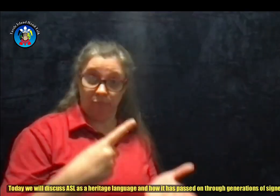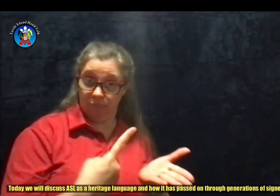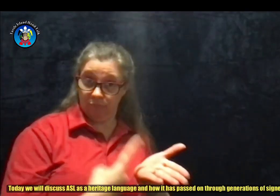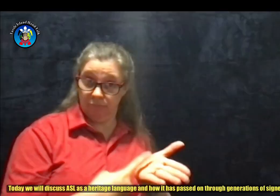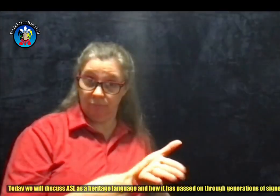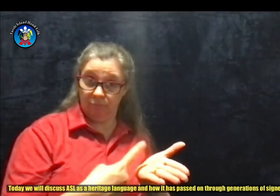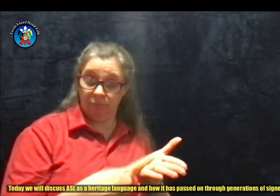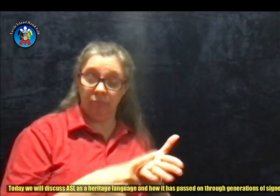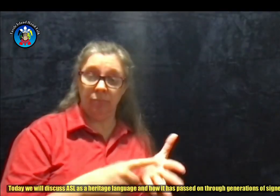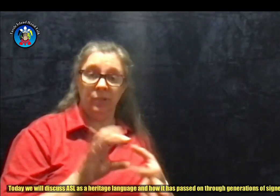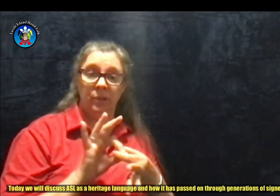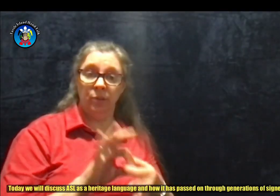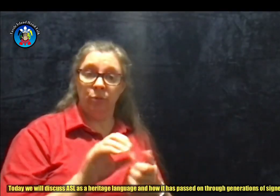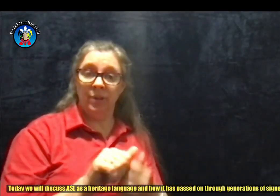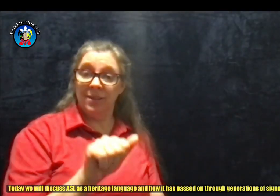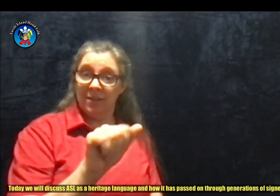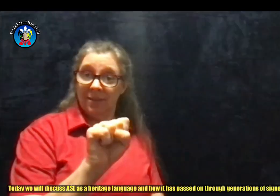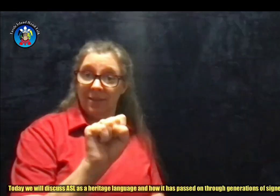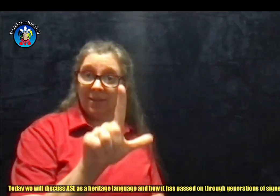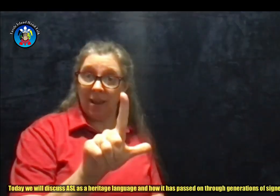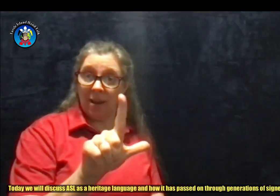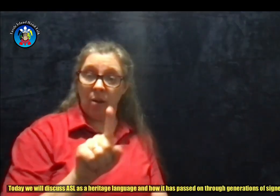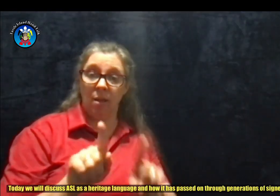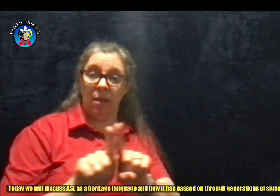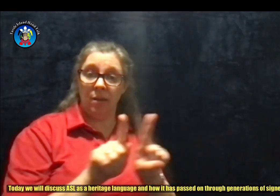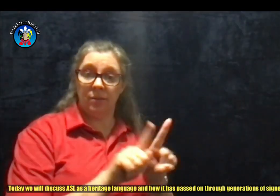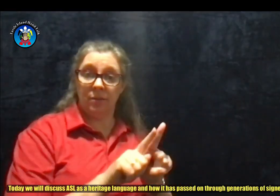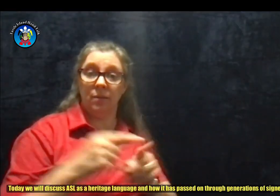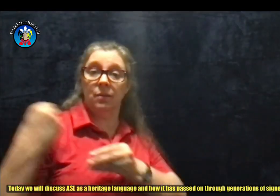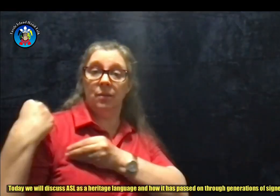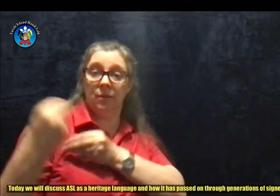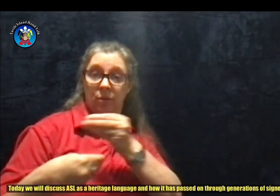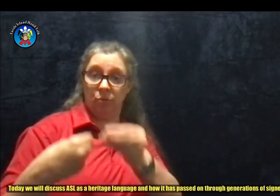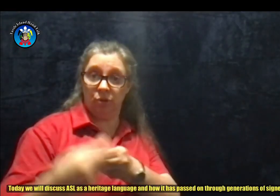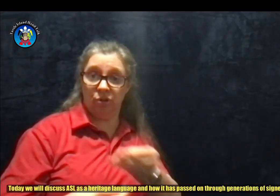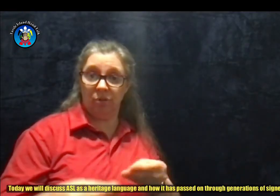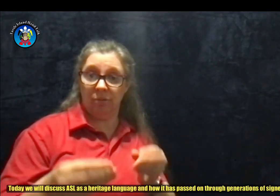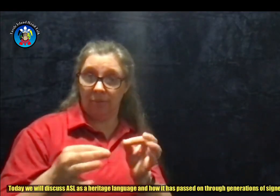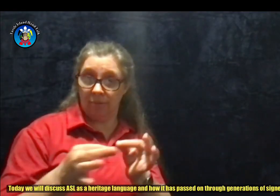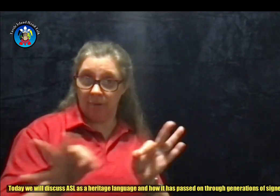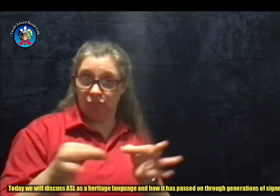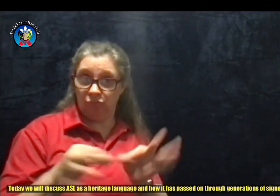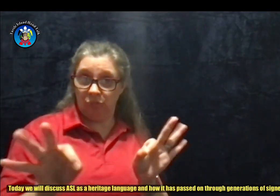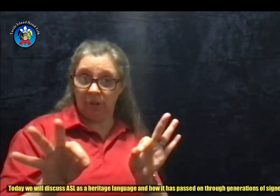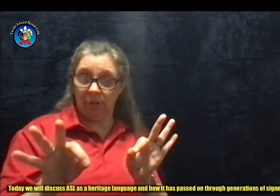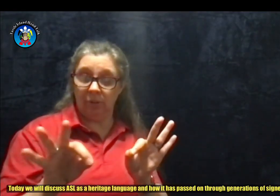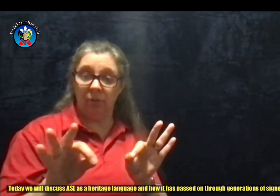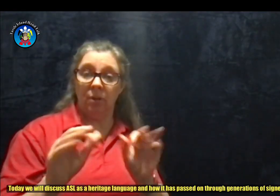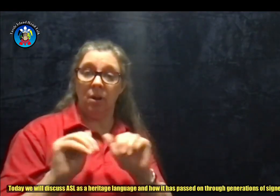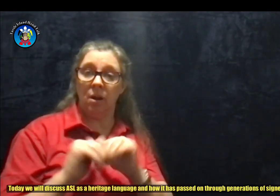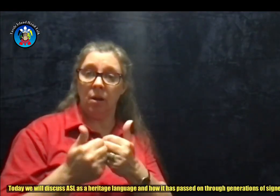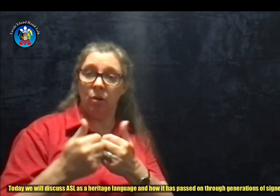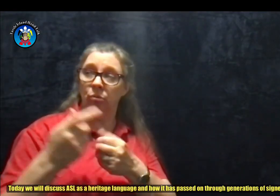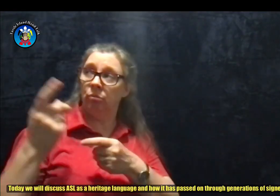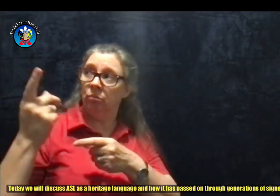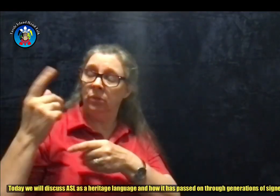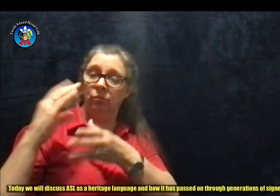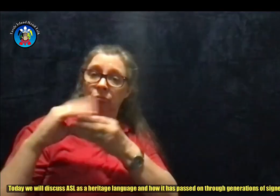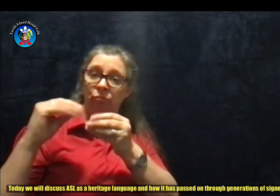Today, we will discuss ASL as a heritage language and how it has passed on through